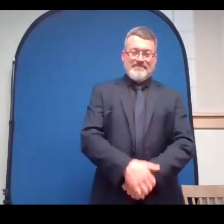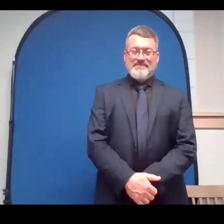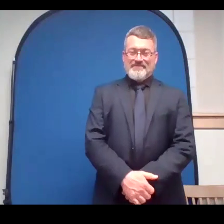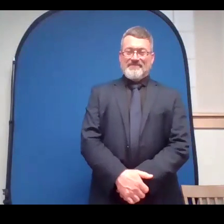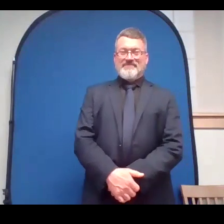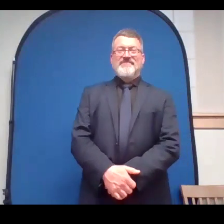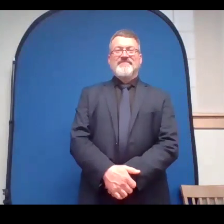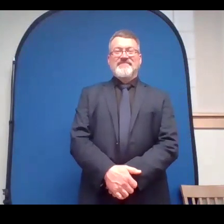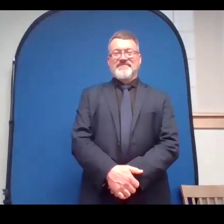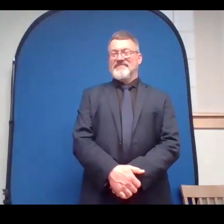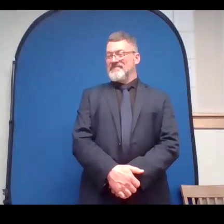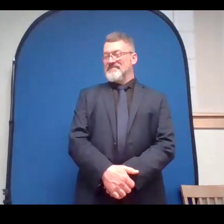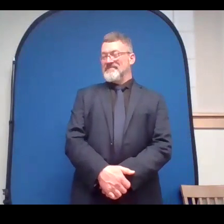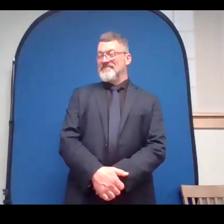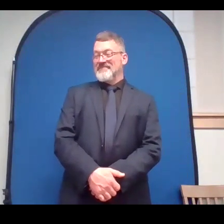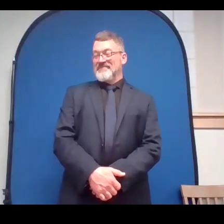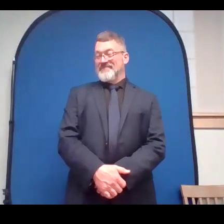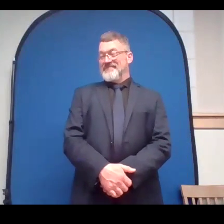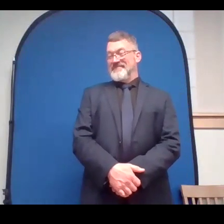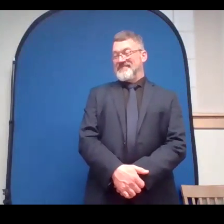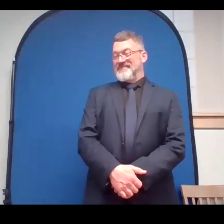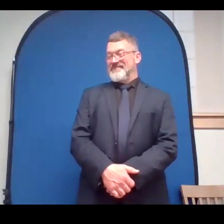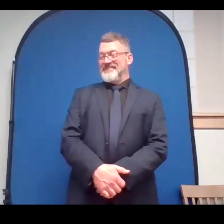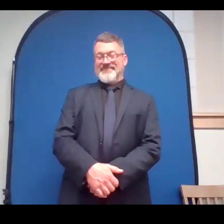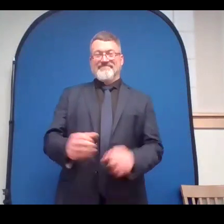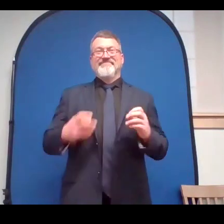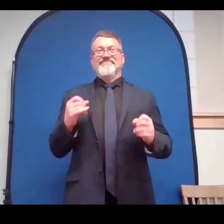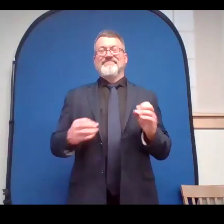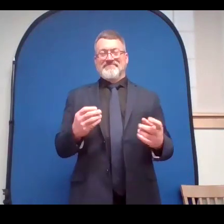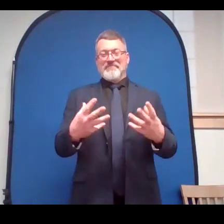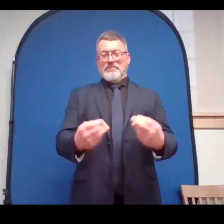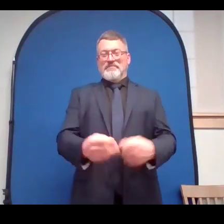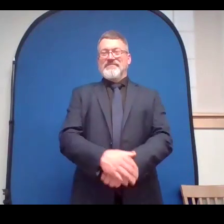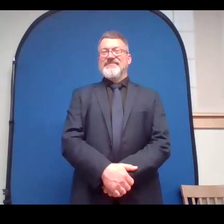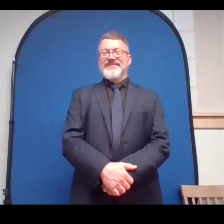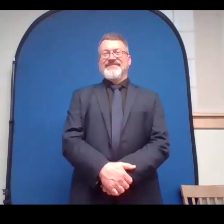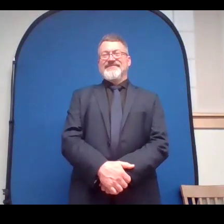Okay, we are back online, and you may continue. Thank you, Chair.